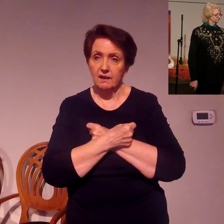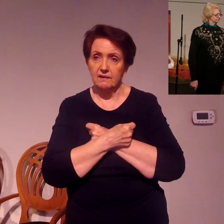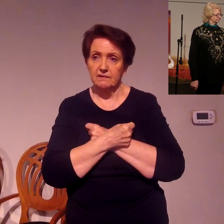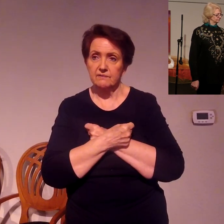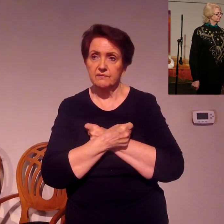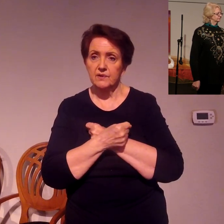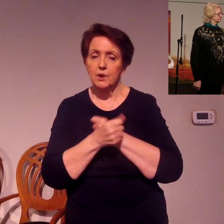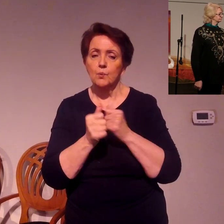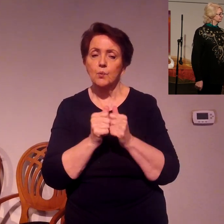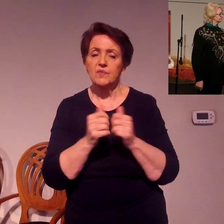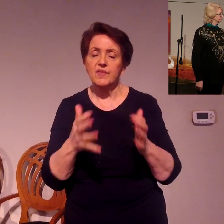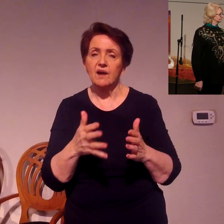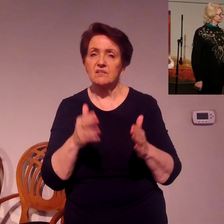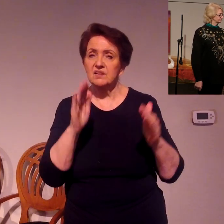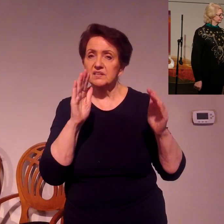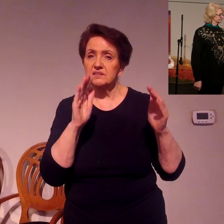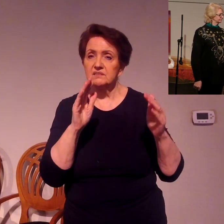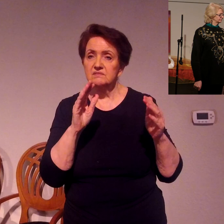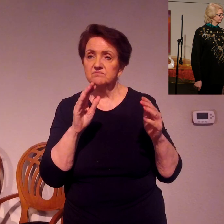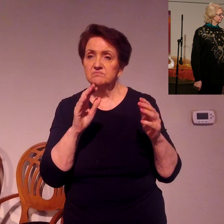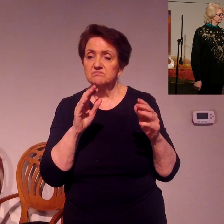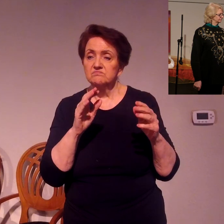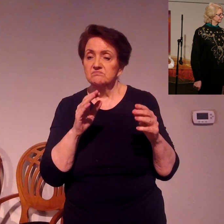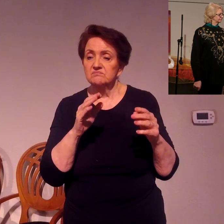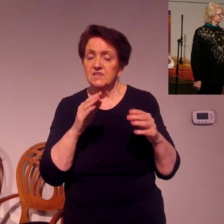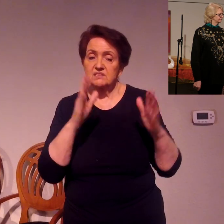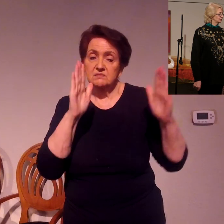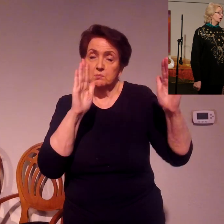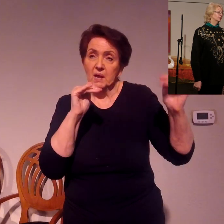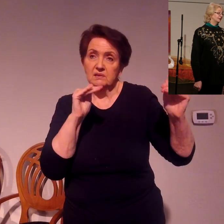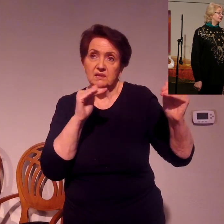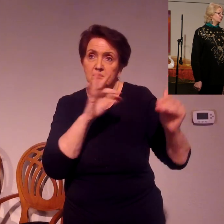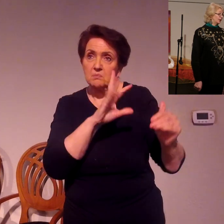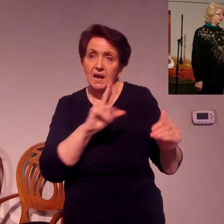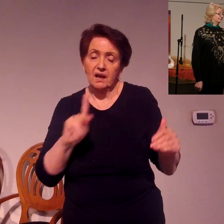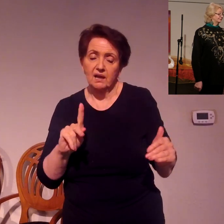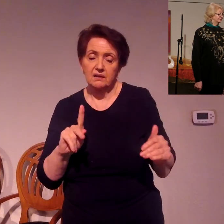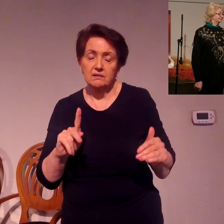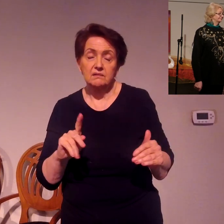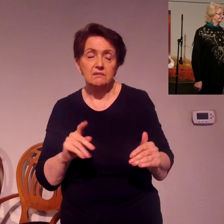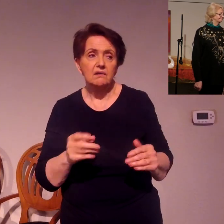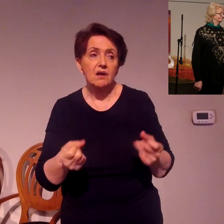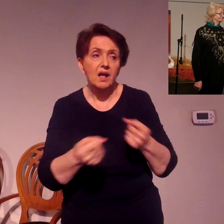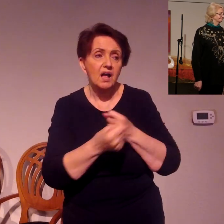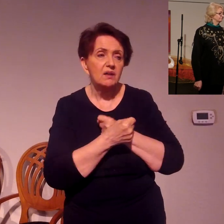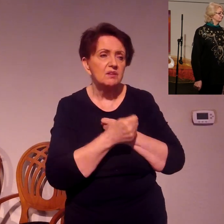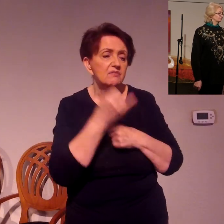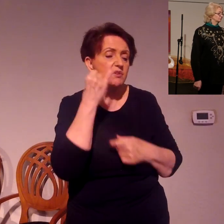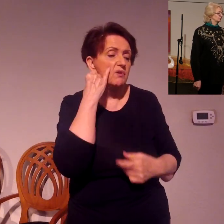without conditions. Well, I'll love you if. Or I'll love you when.